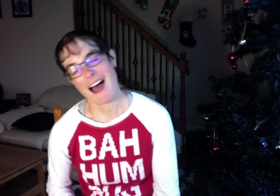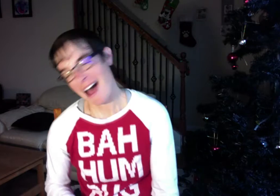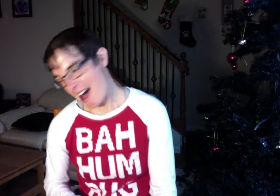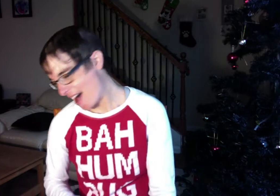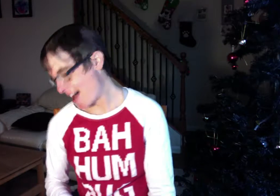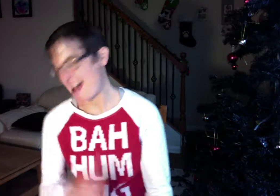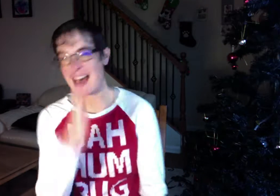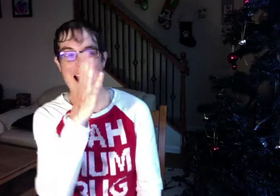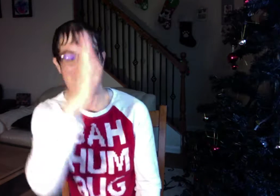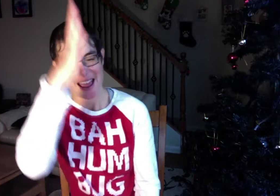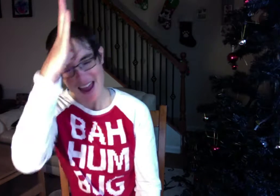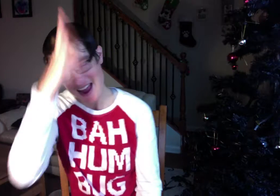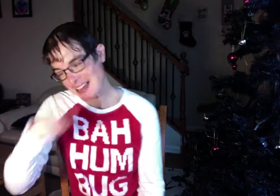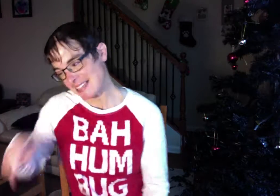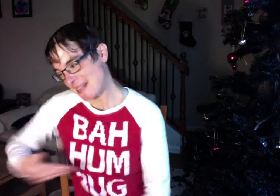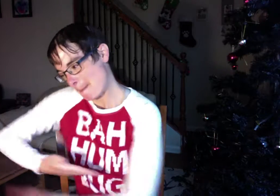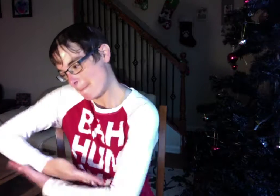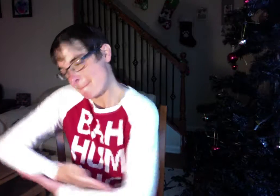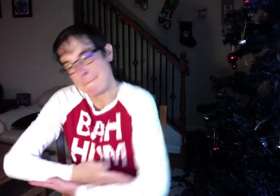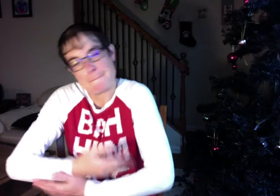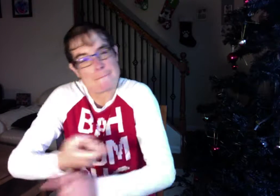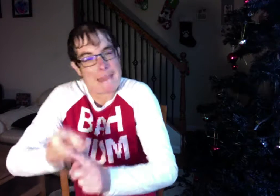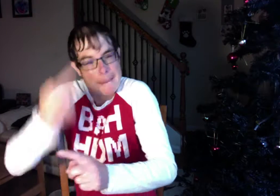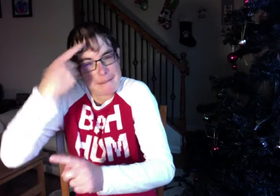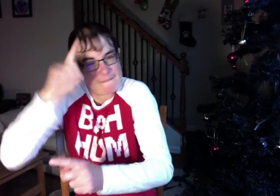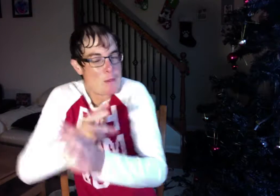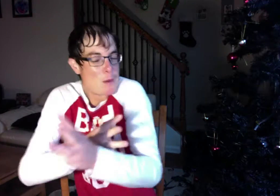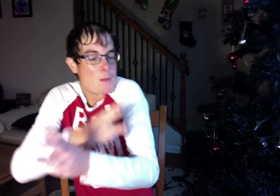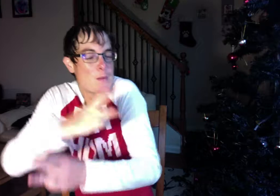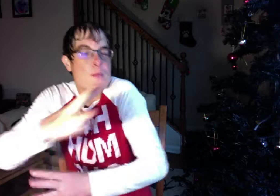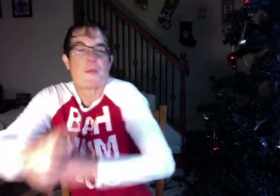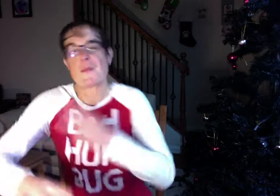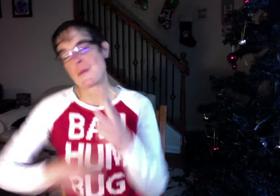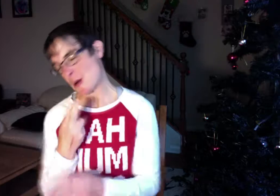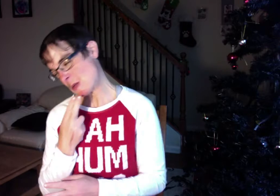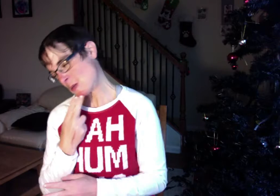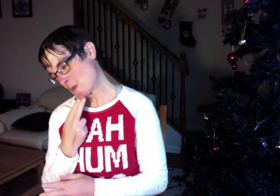parents. Disgusting, said Lily.